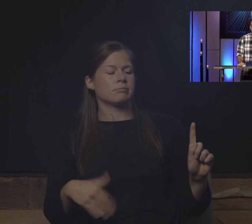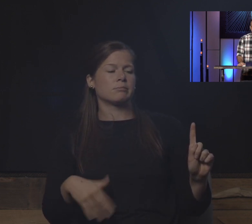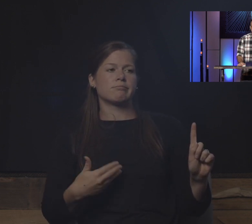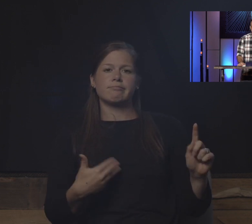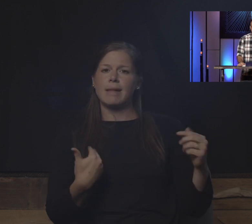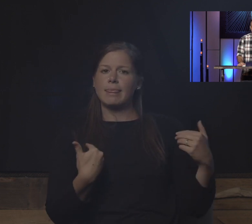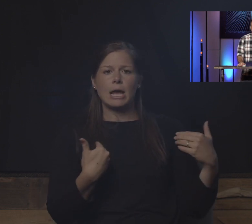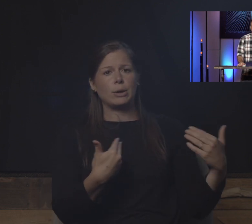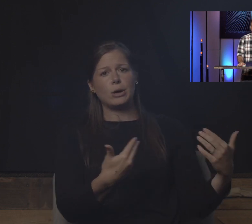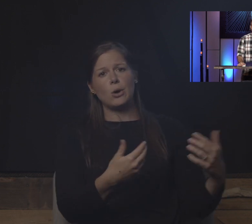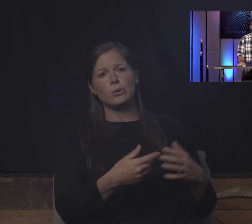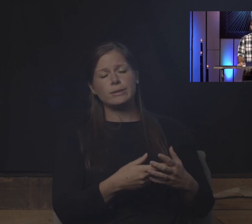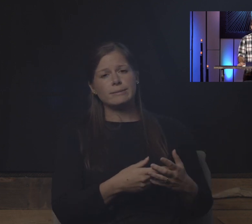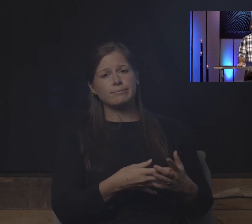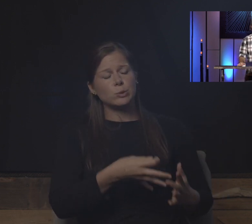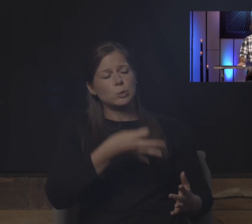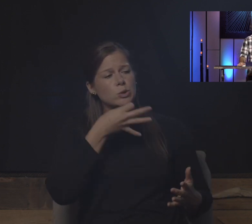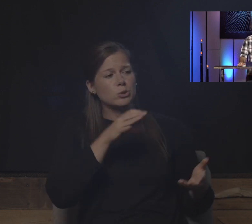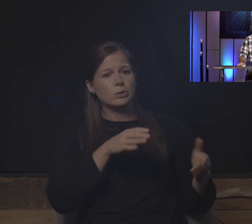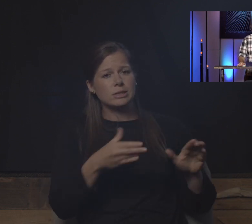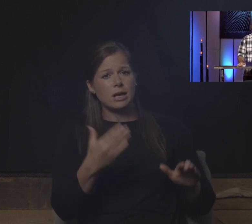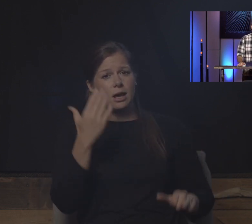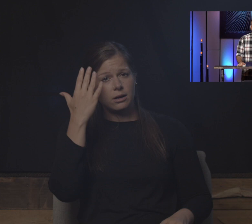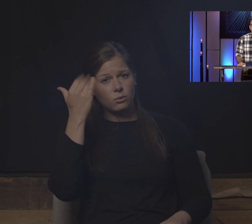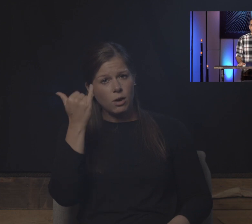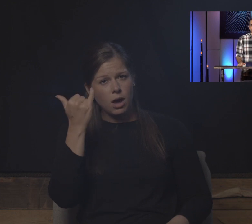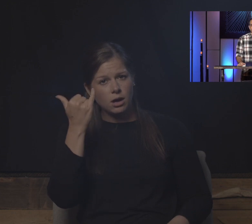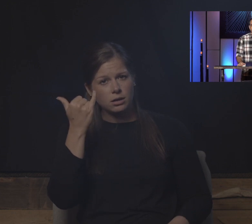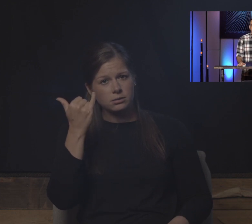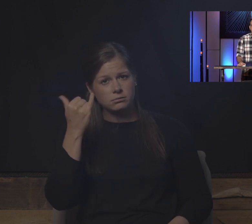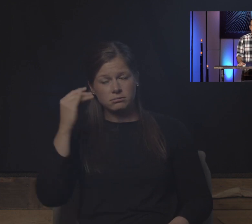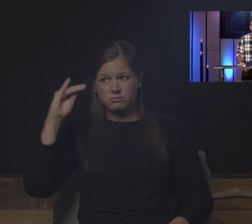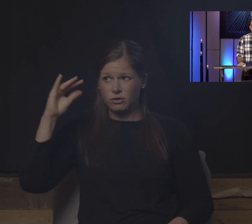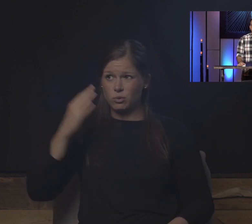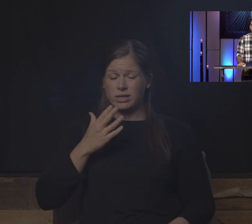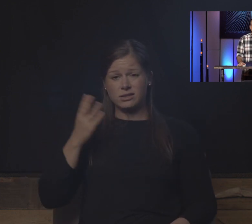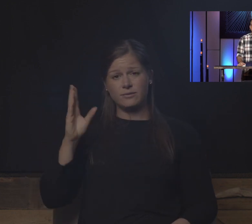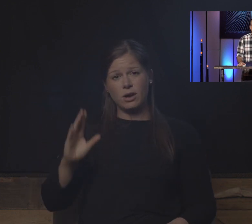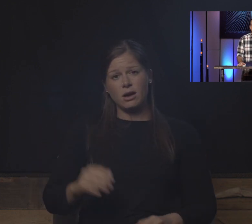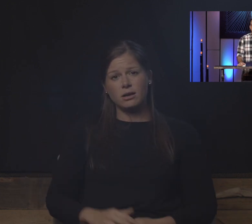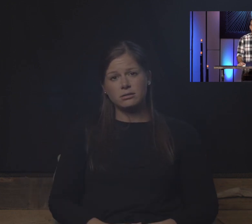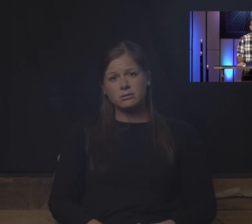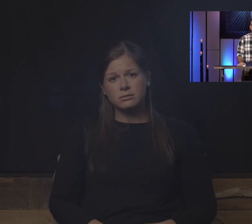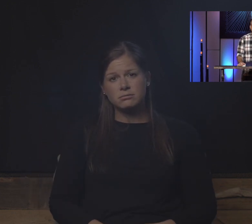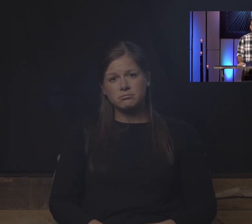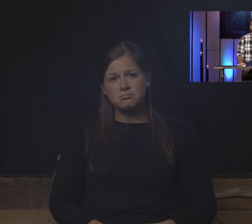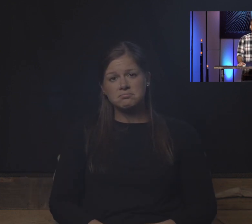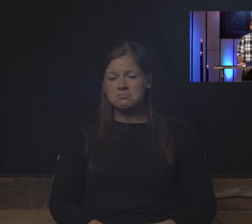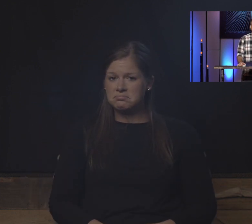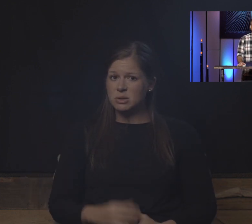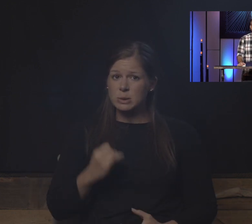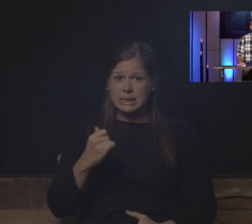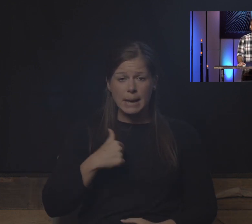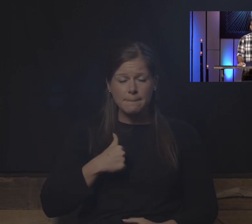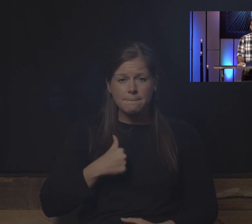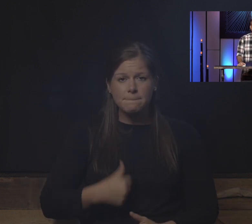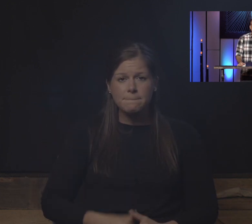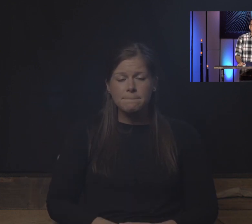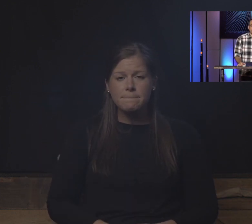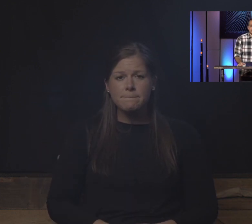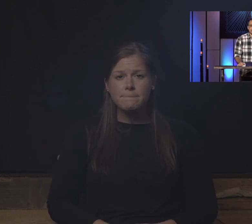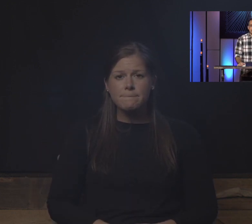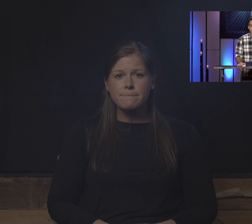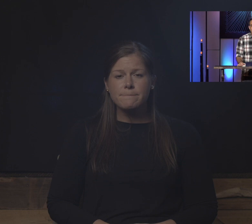Benzinger." That Bible-hating scientist, "There, but for the grace of God, goes Jon Benzinger."